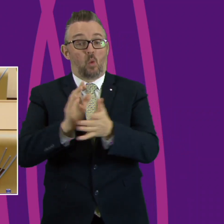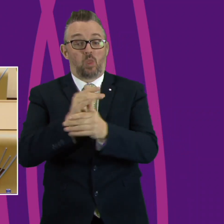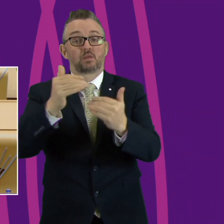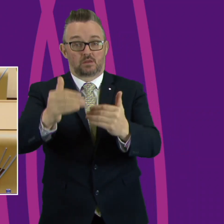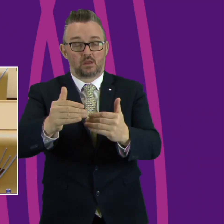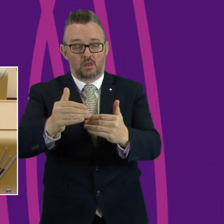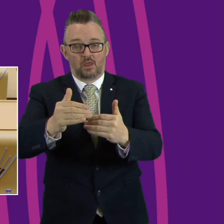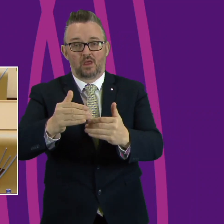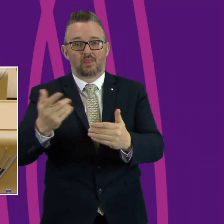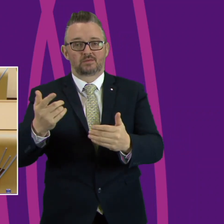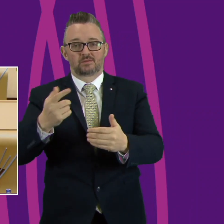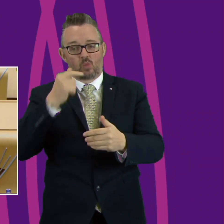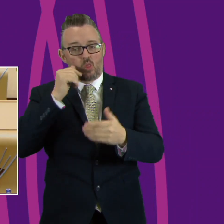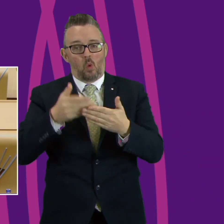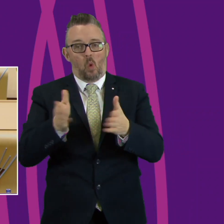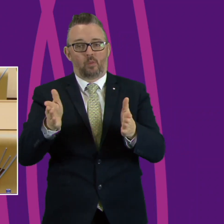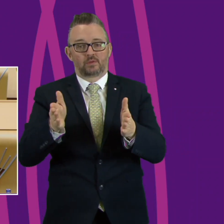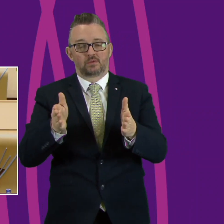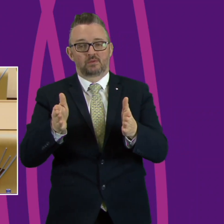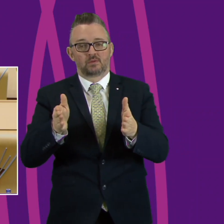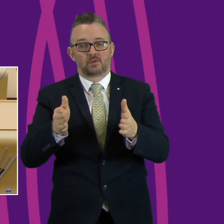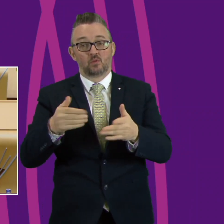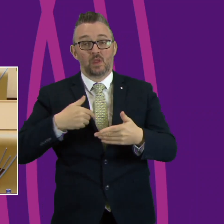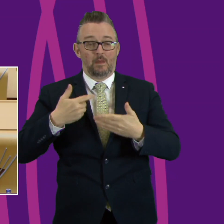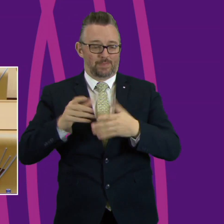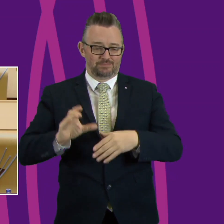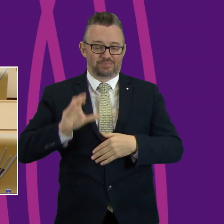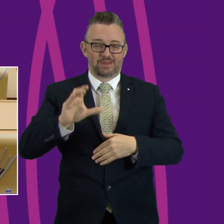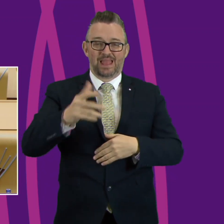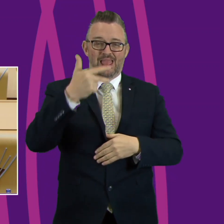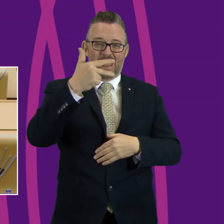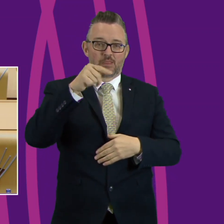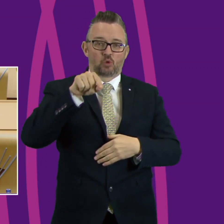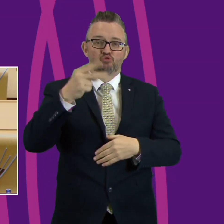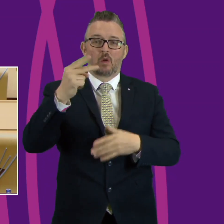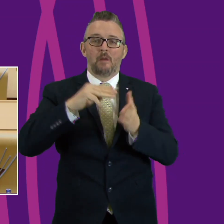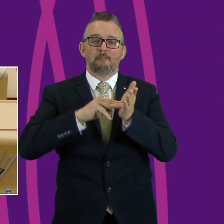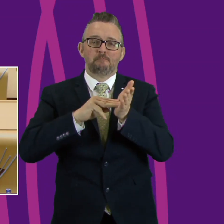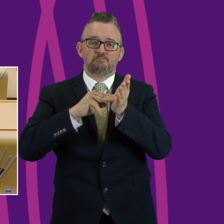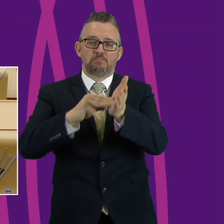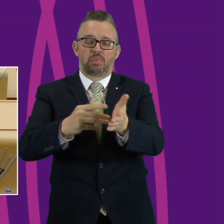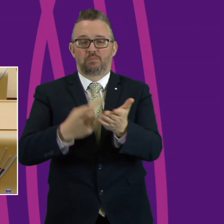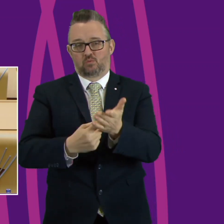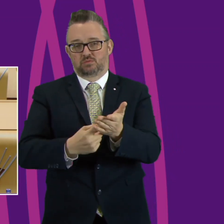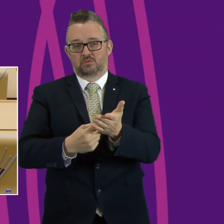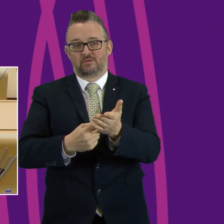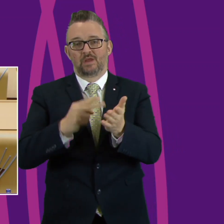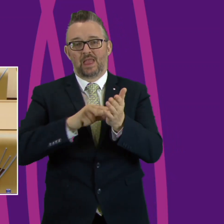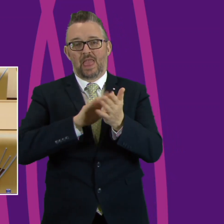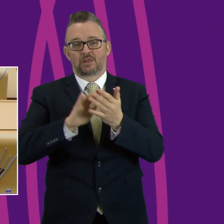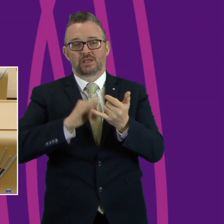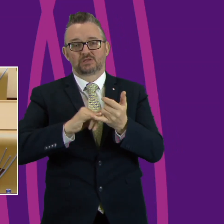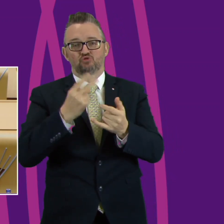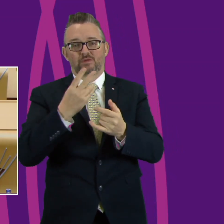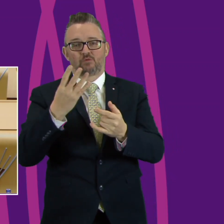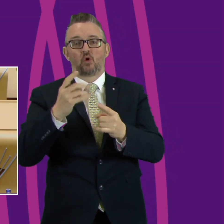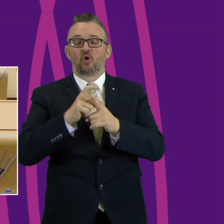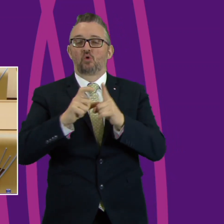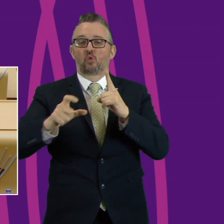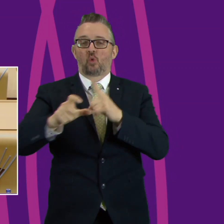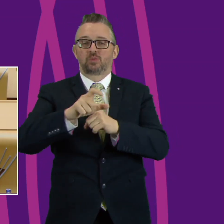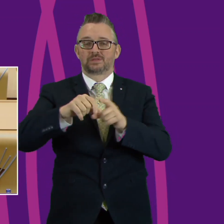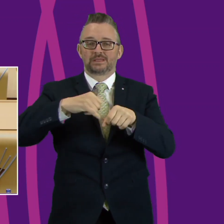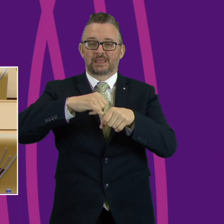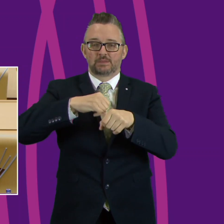the May public holidays. In total, we've made available £8.2 million for NHS 24 community pharmacies and